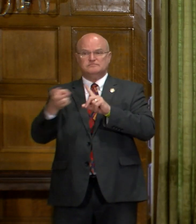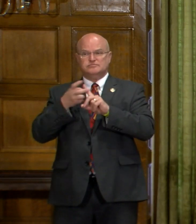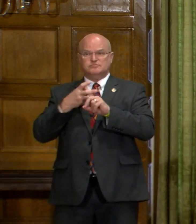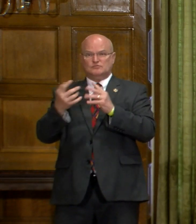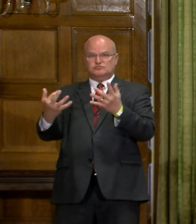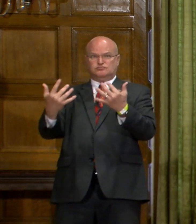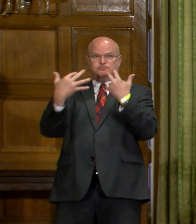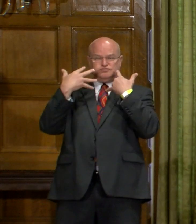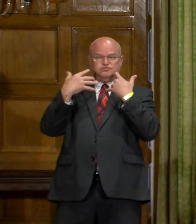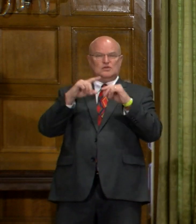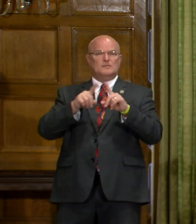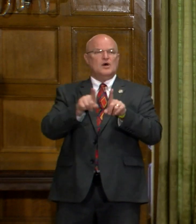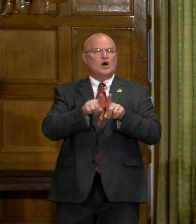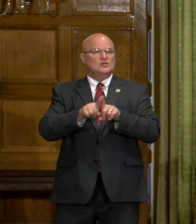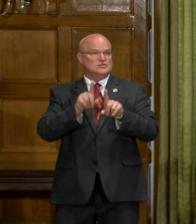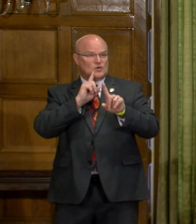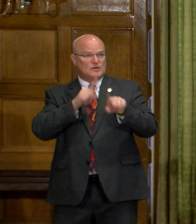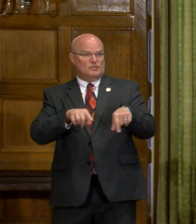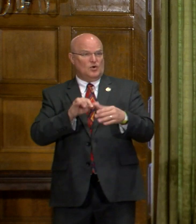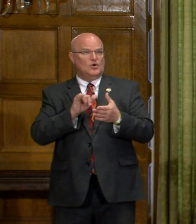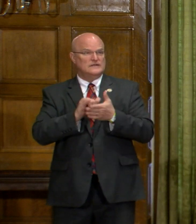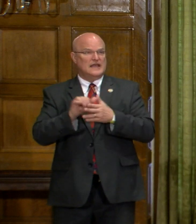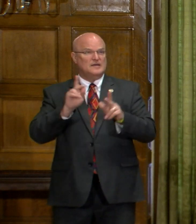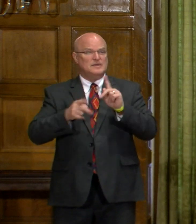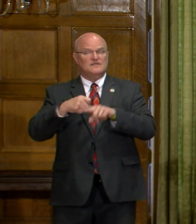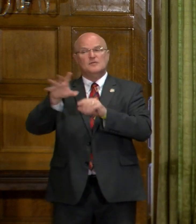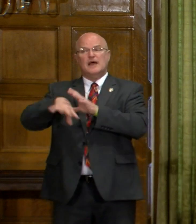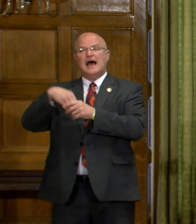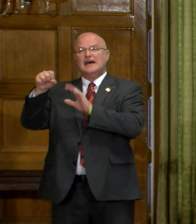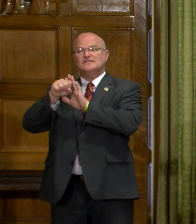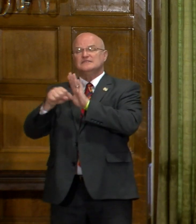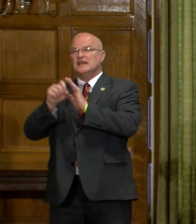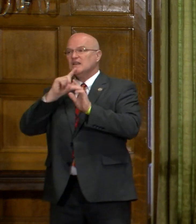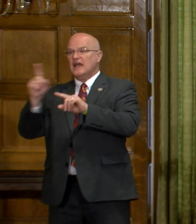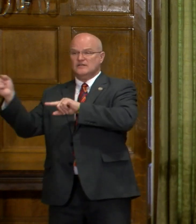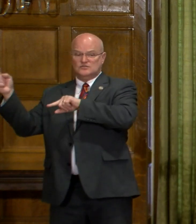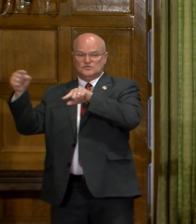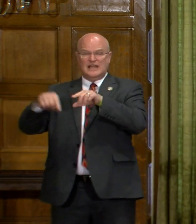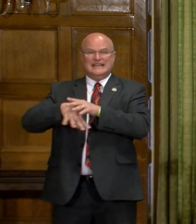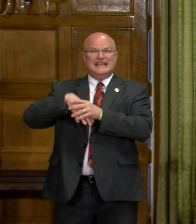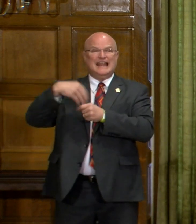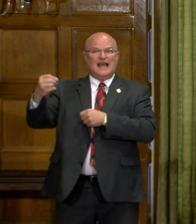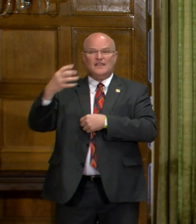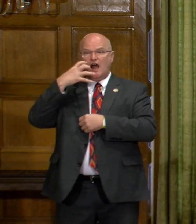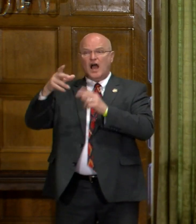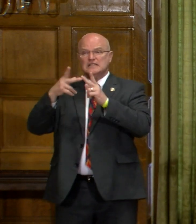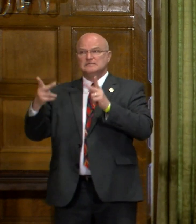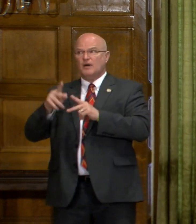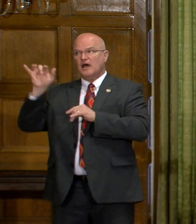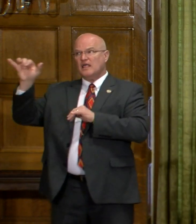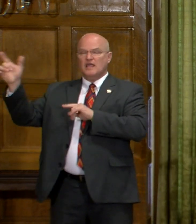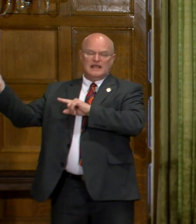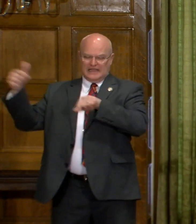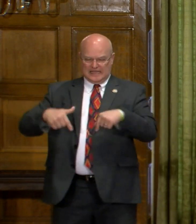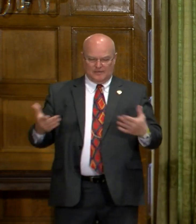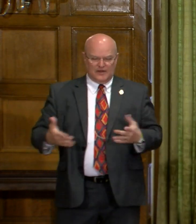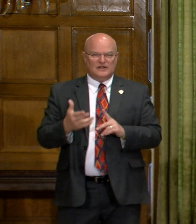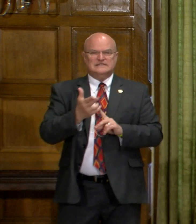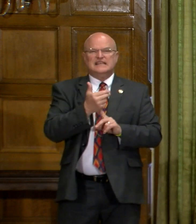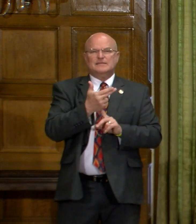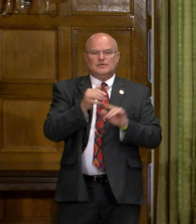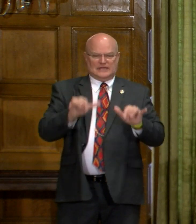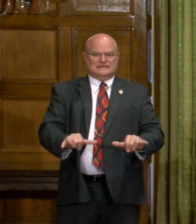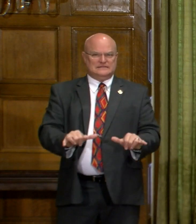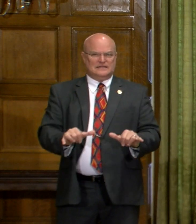it's also, we had reports that people from out of state were actually trying to get out of the hot spot and just stay at our